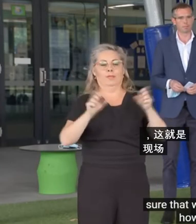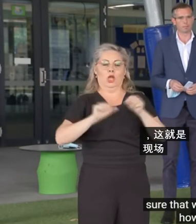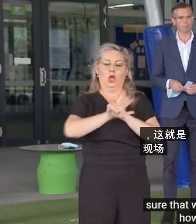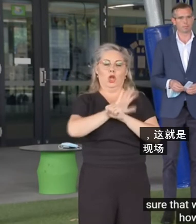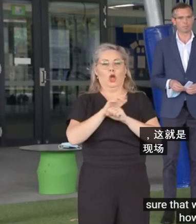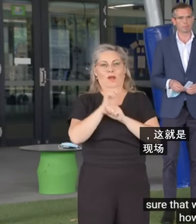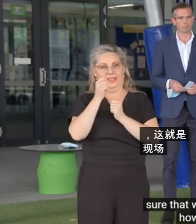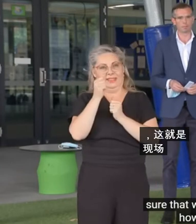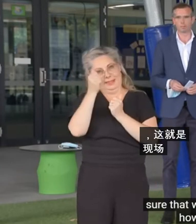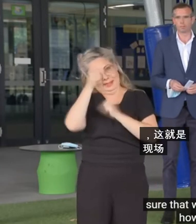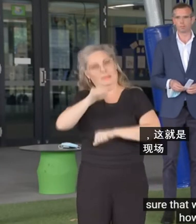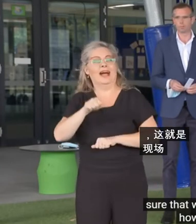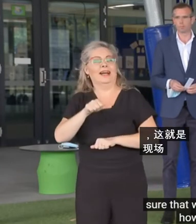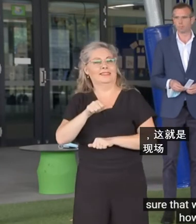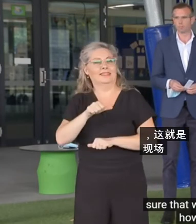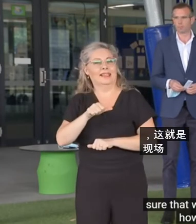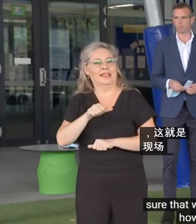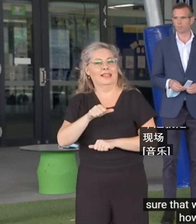terms of who's on site and when.